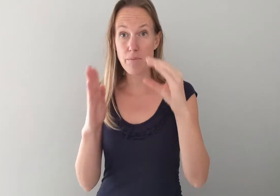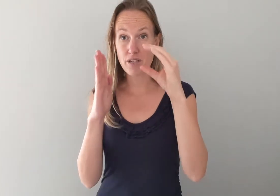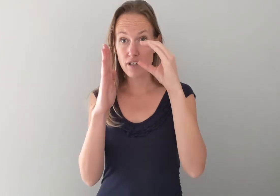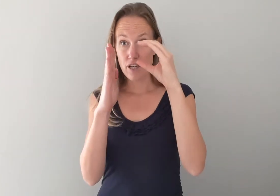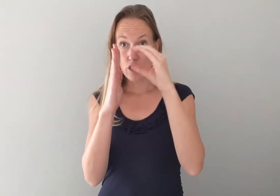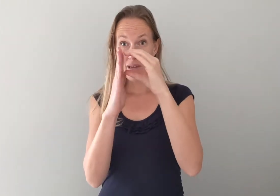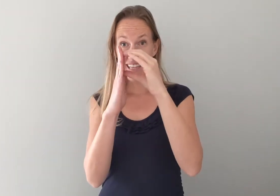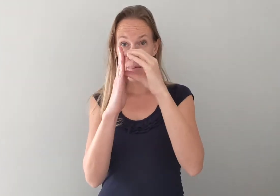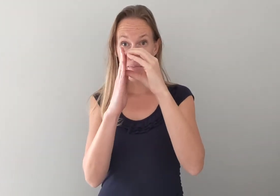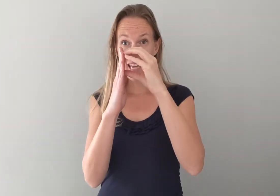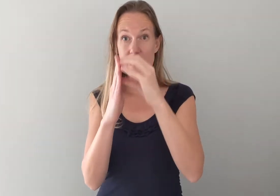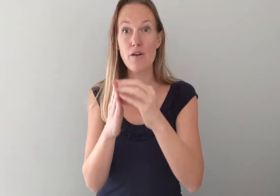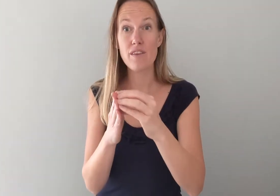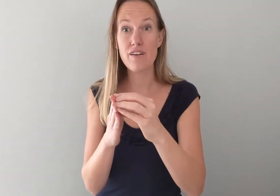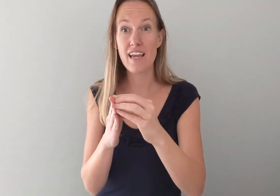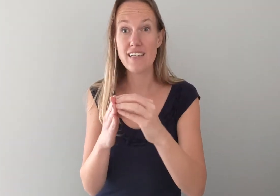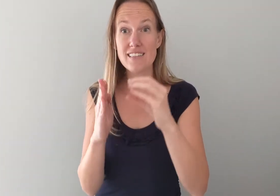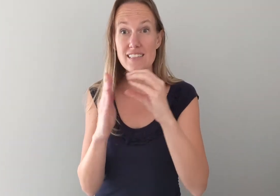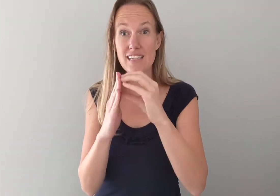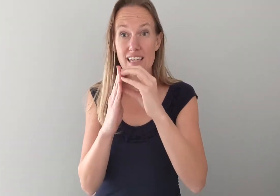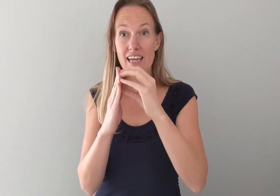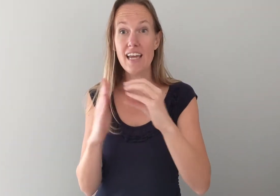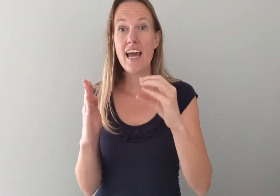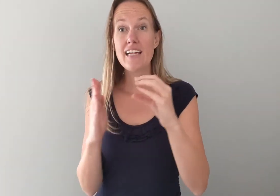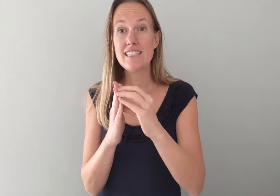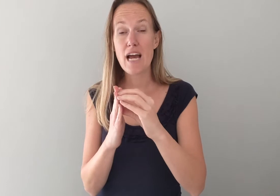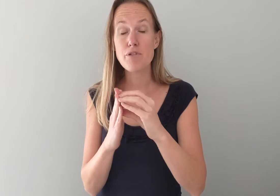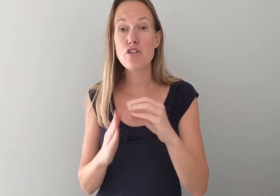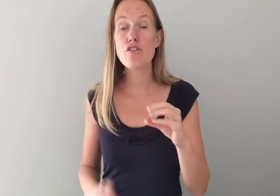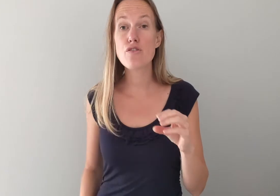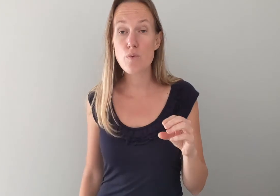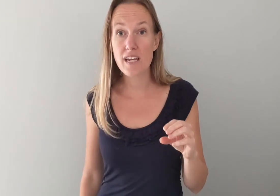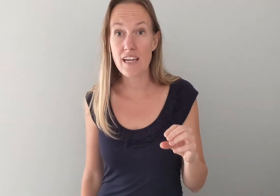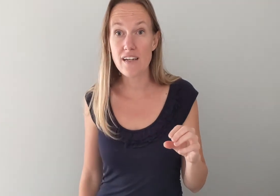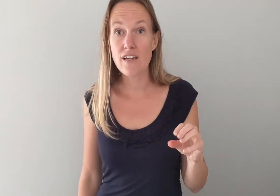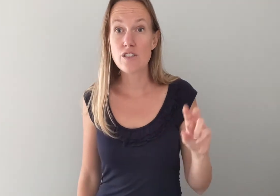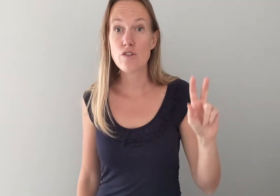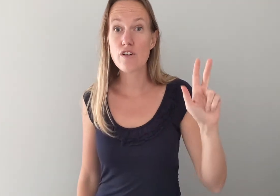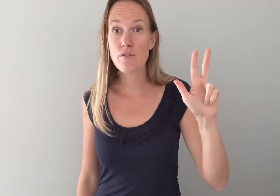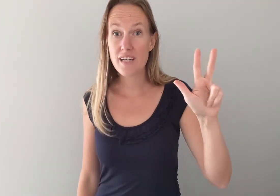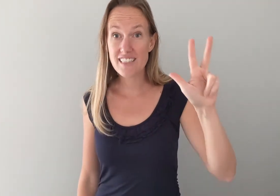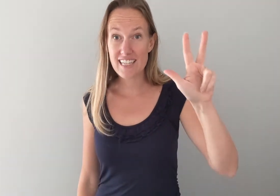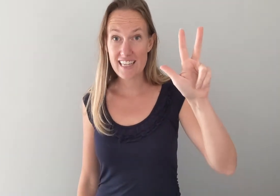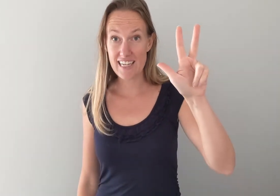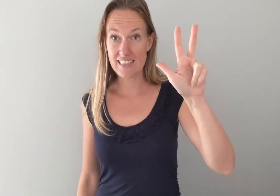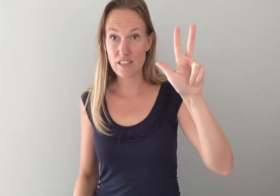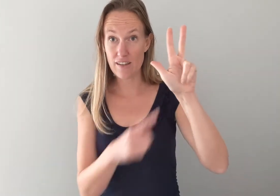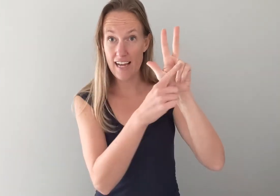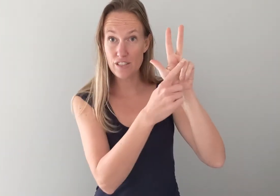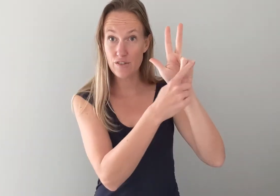chapter, you make like a P with your hands. Okay. Chapter 3, so for 3 it's like this. Your last two